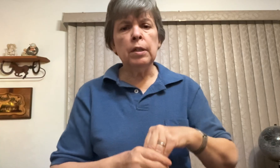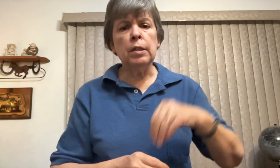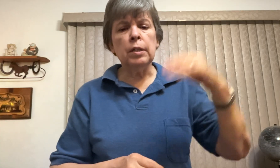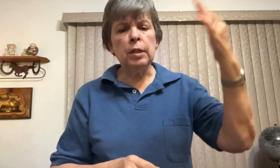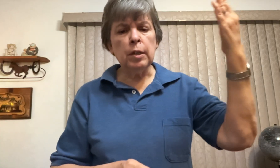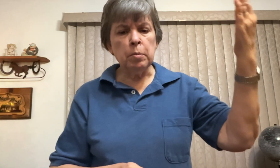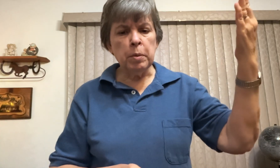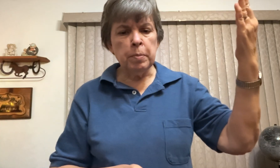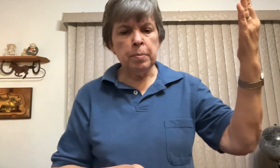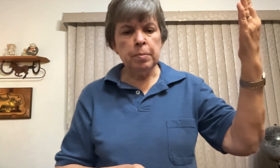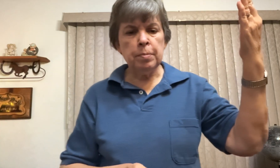in him.